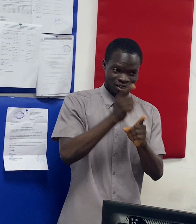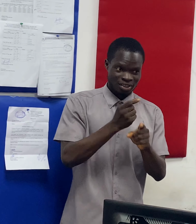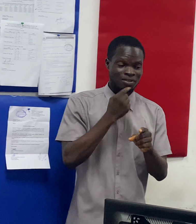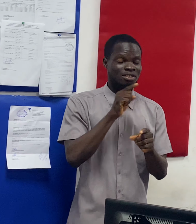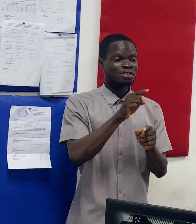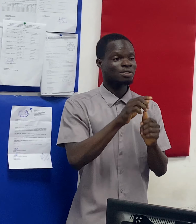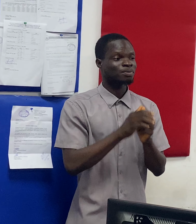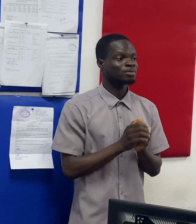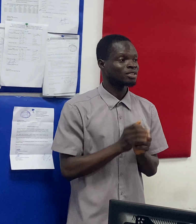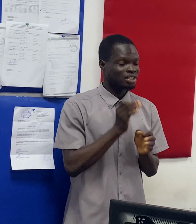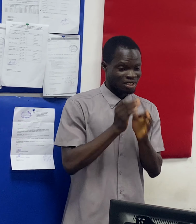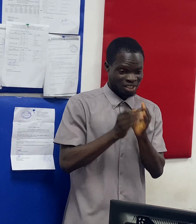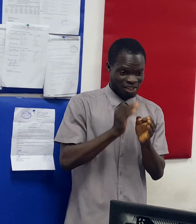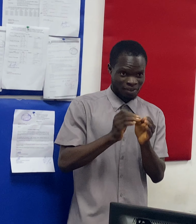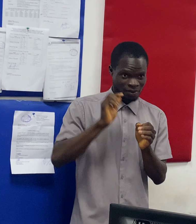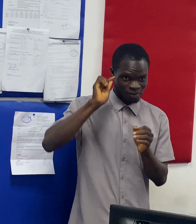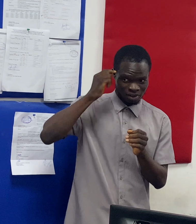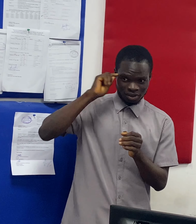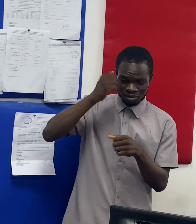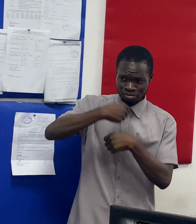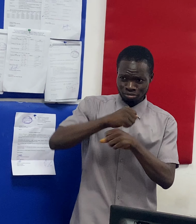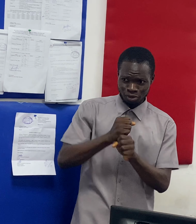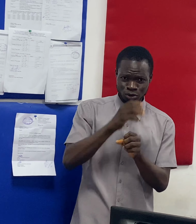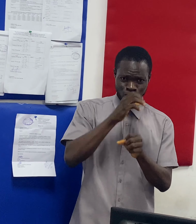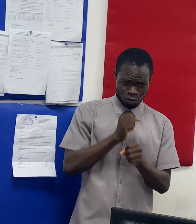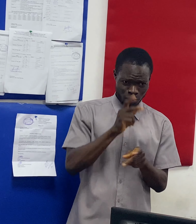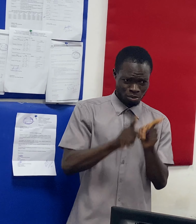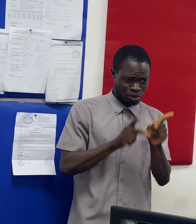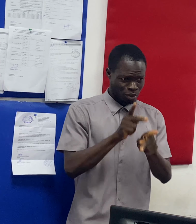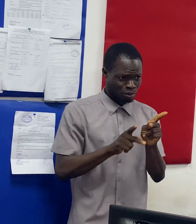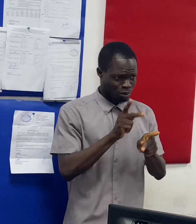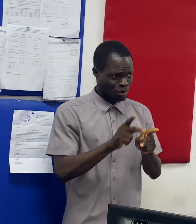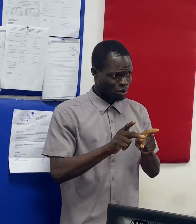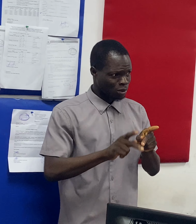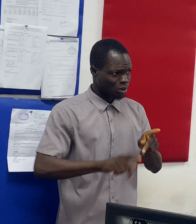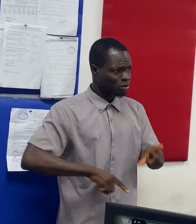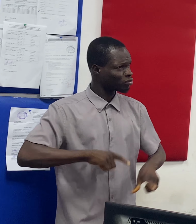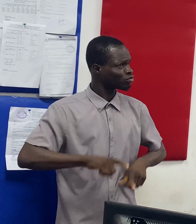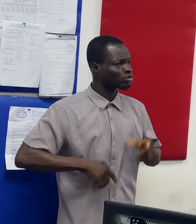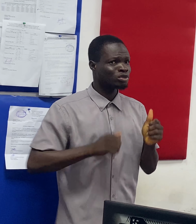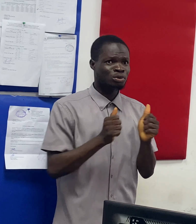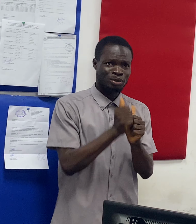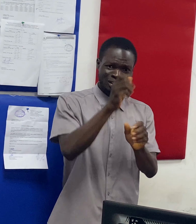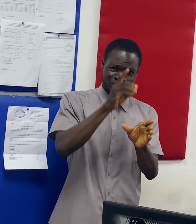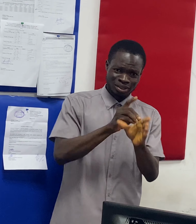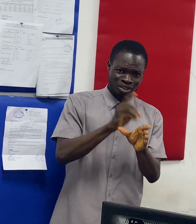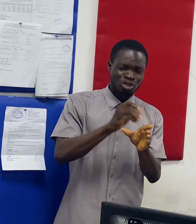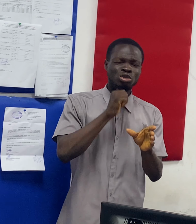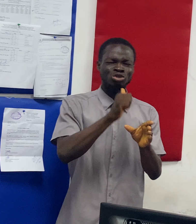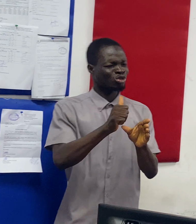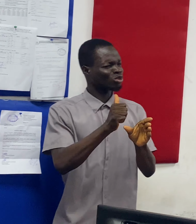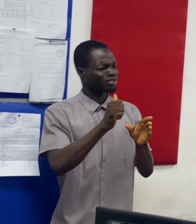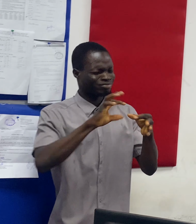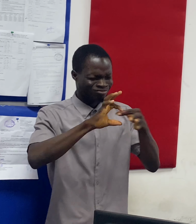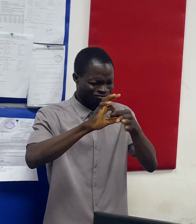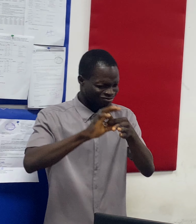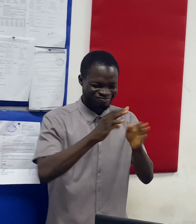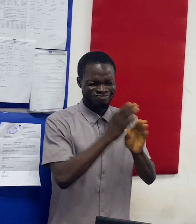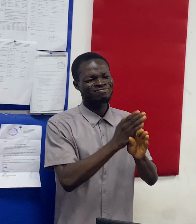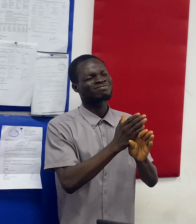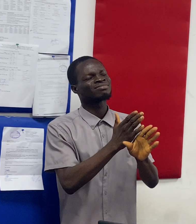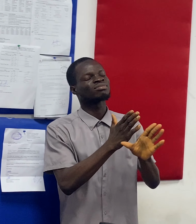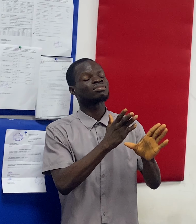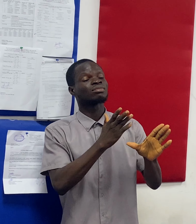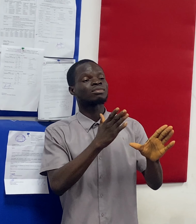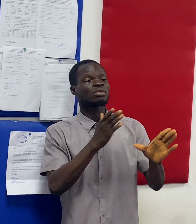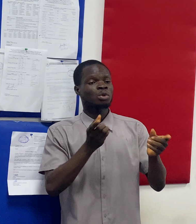said, if we've thought of making sure that people living with disability shouldn't come and queue during medicals, I mean, we have been thoughtful